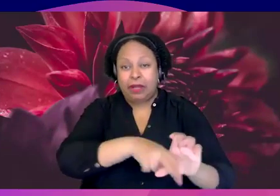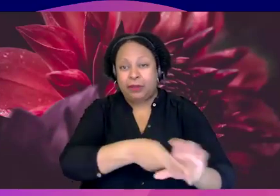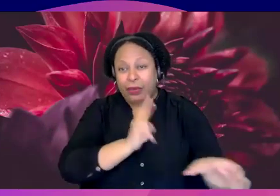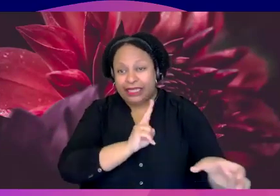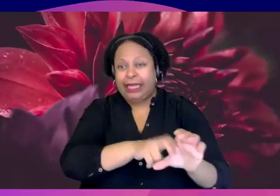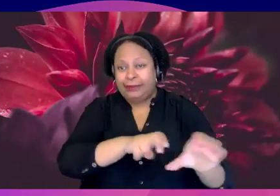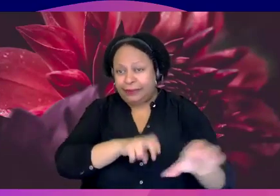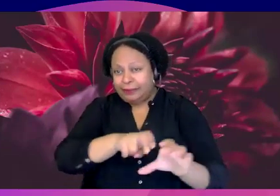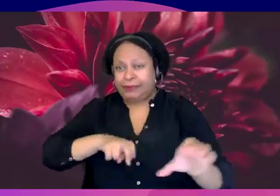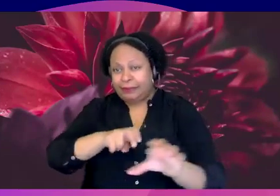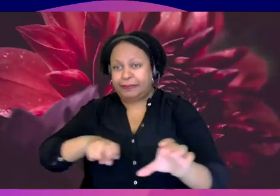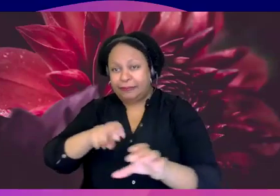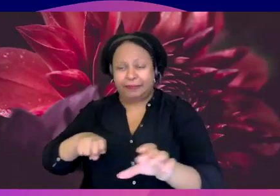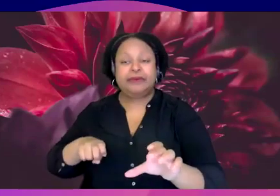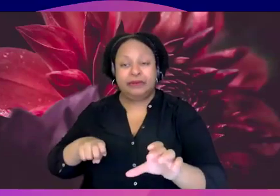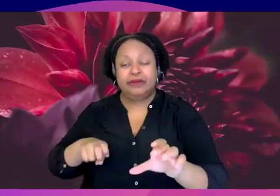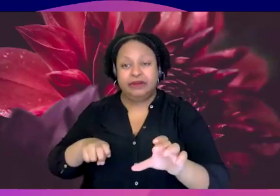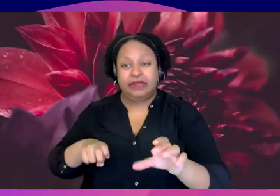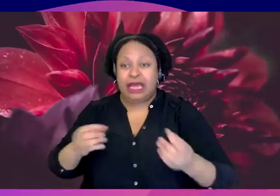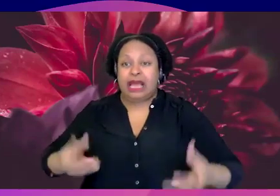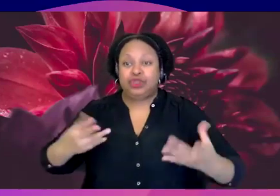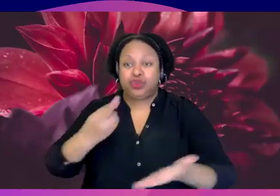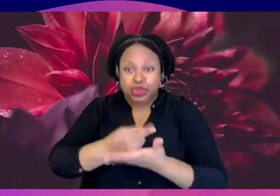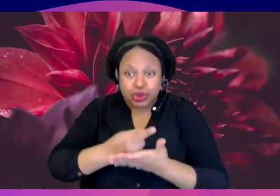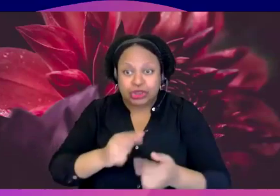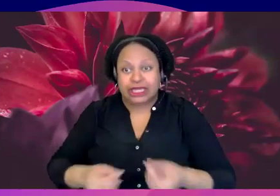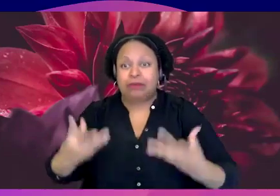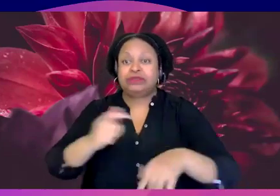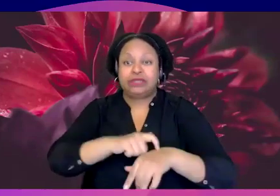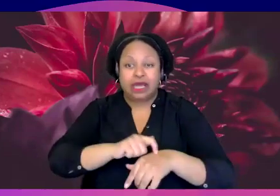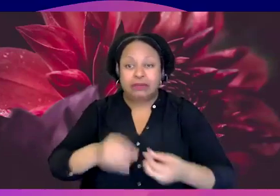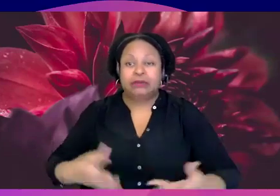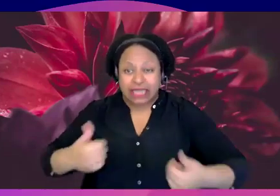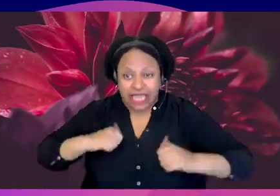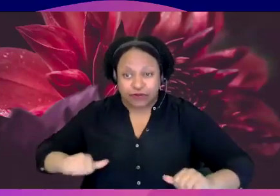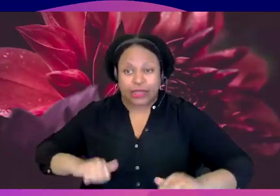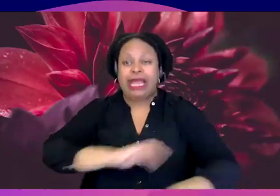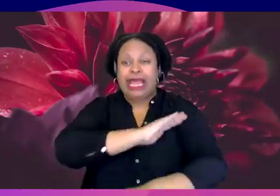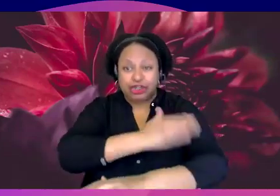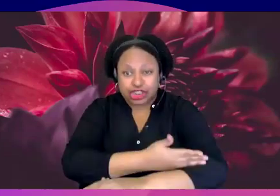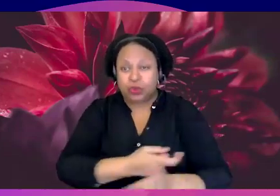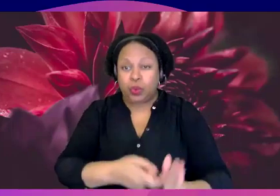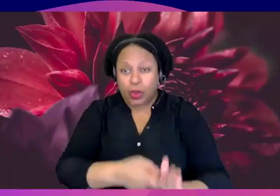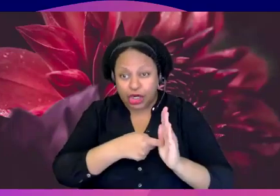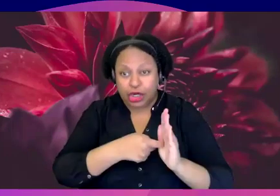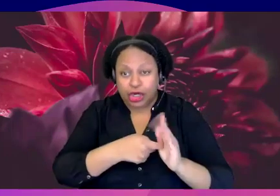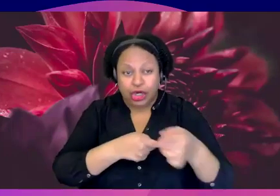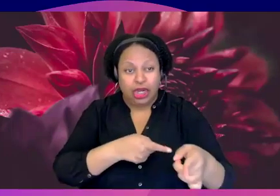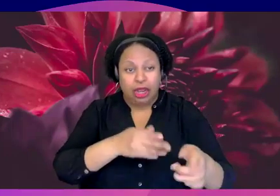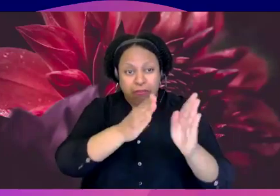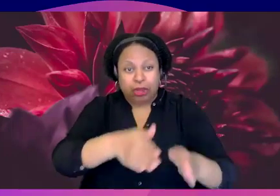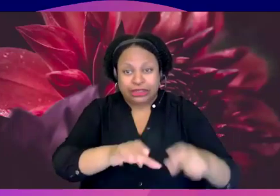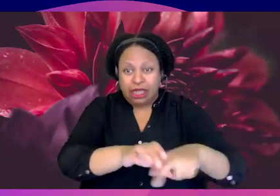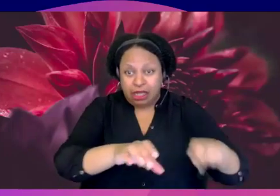amount of resources and time and effort and energy that it takes to replace people,